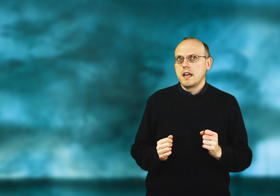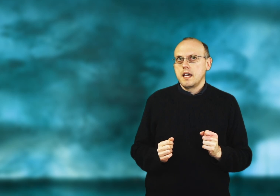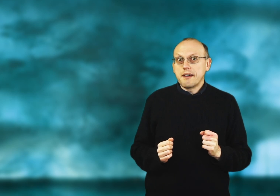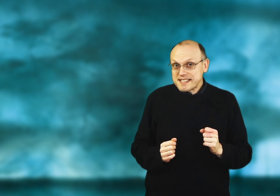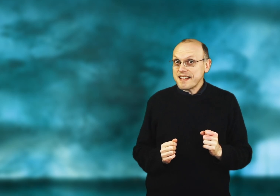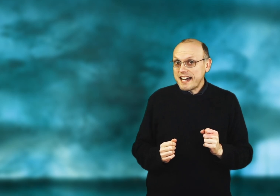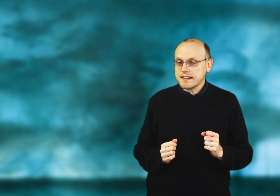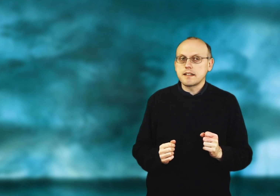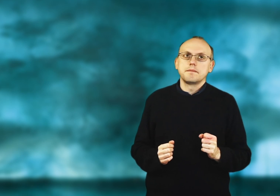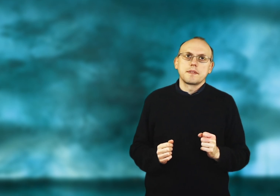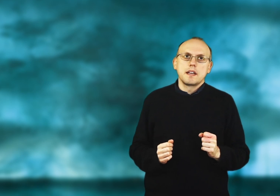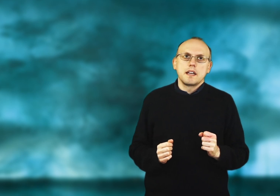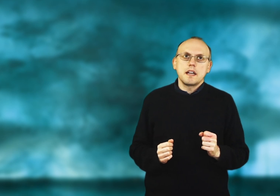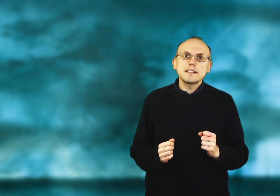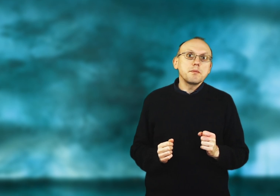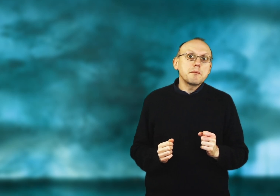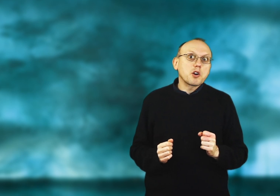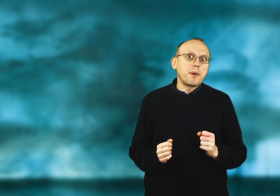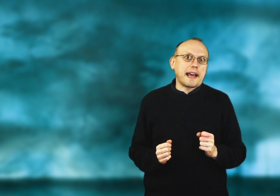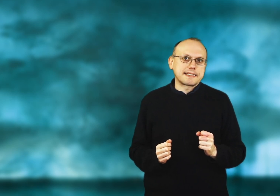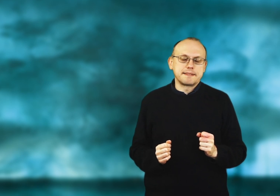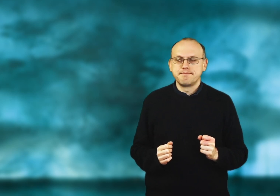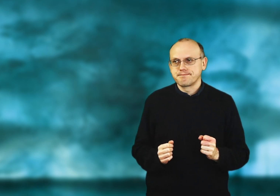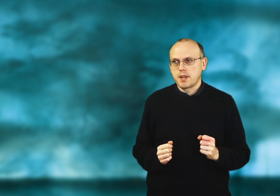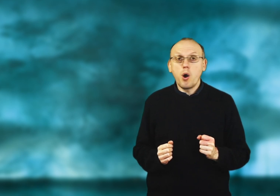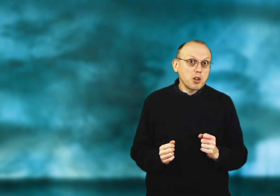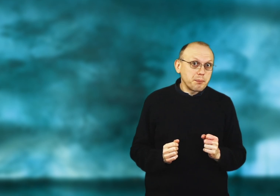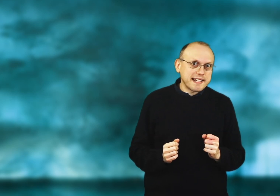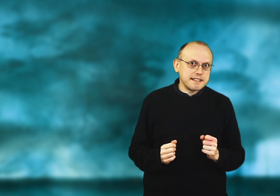Having said that, a list could be more complex, more complicated.